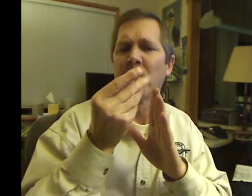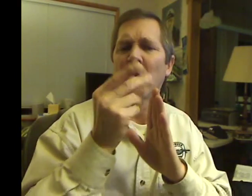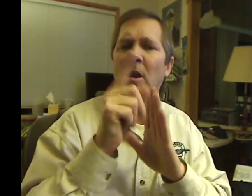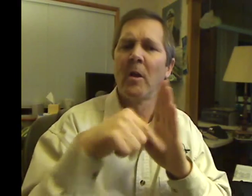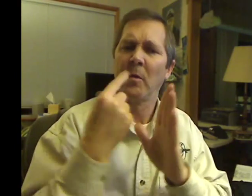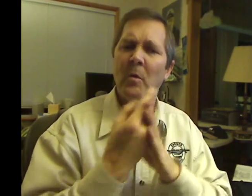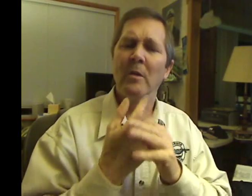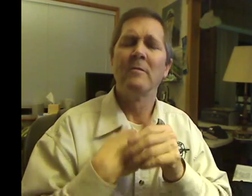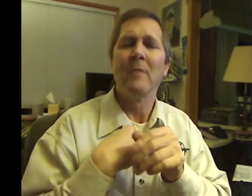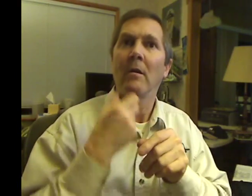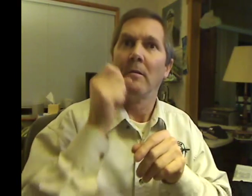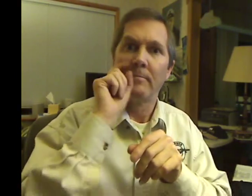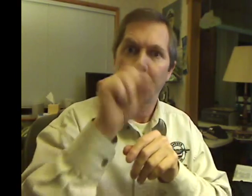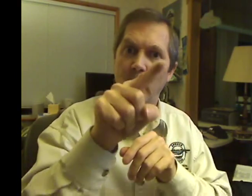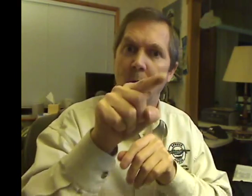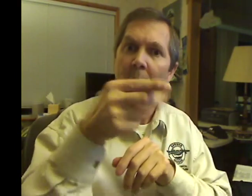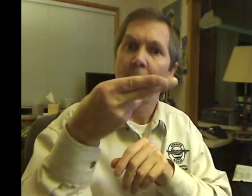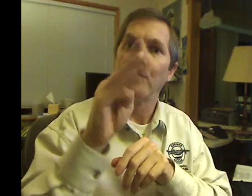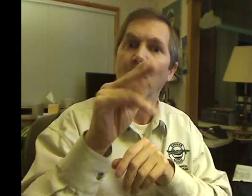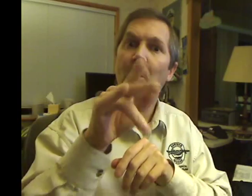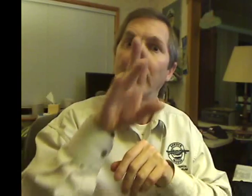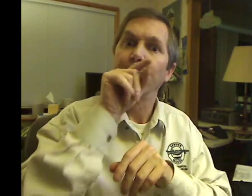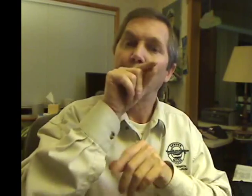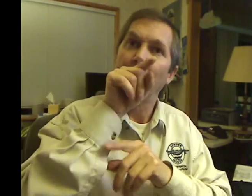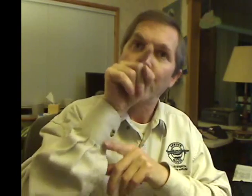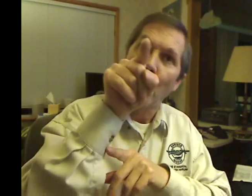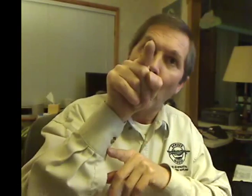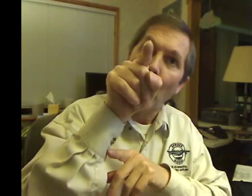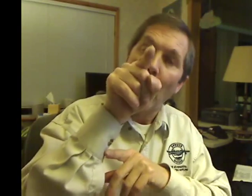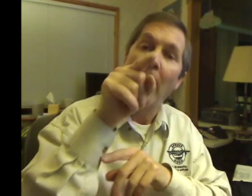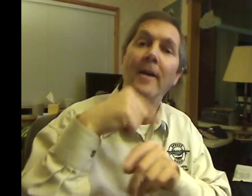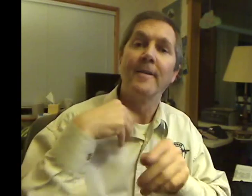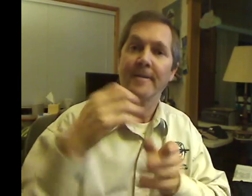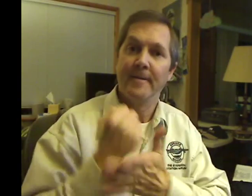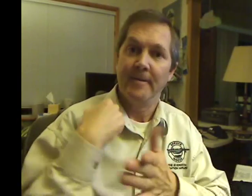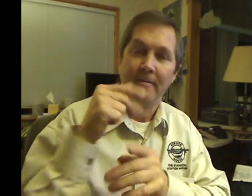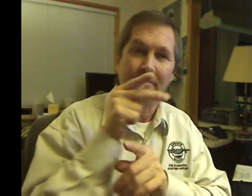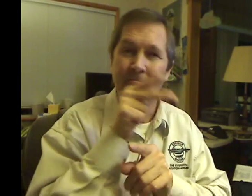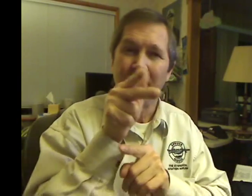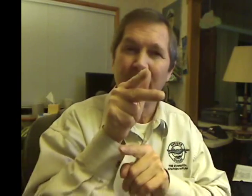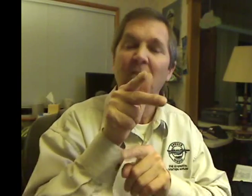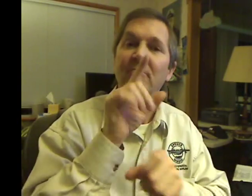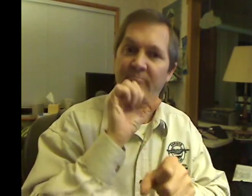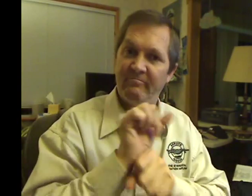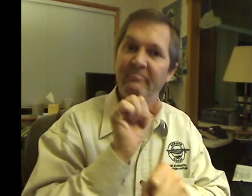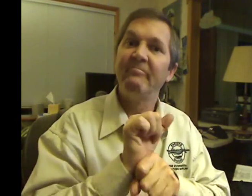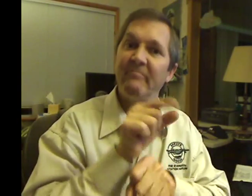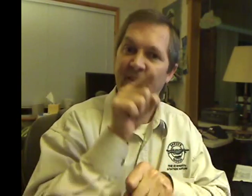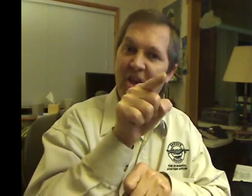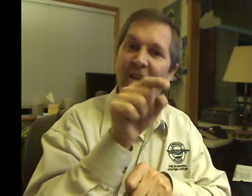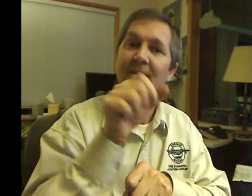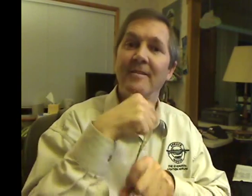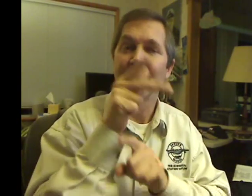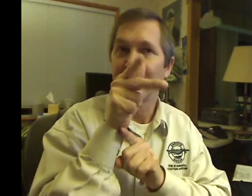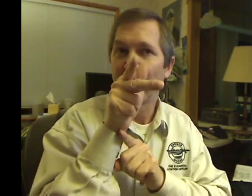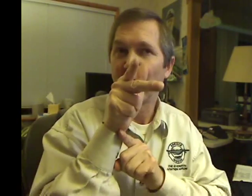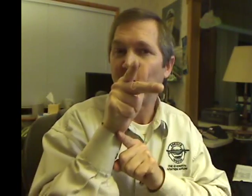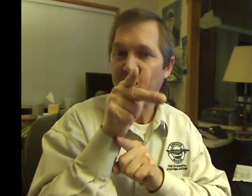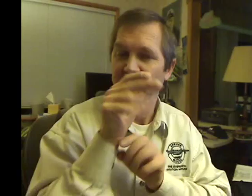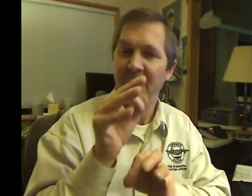Thousands of supporters of the former Taiwanese president Chen Shui-bian have taken to the streets of Taipei to protest against his imprisonment. Mr.